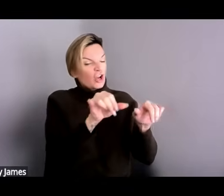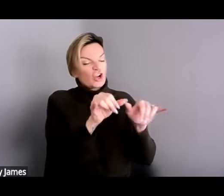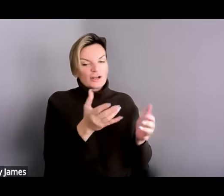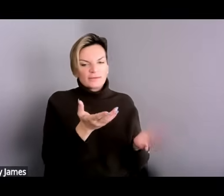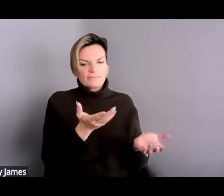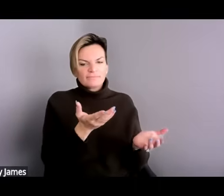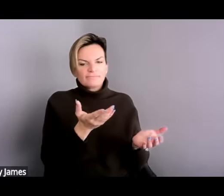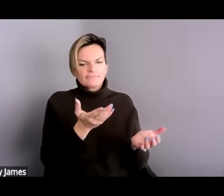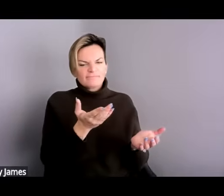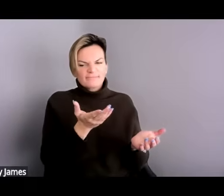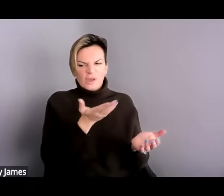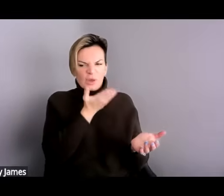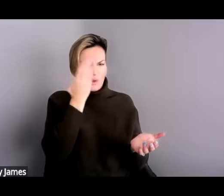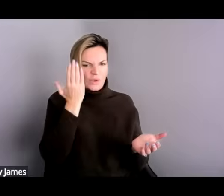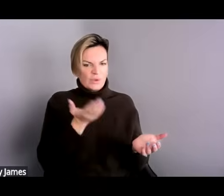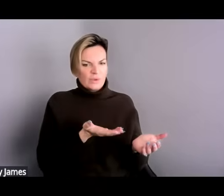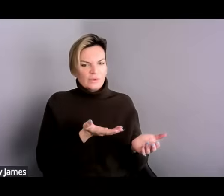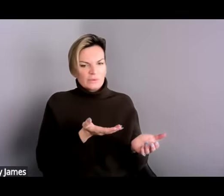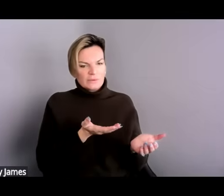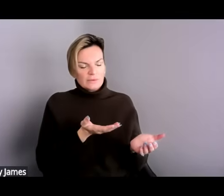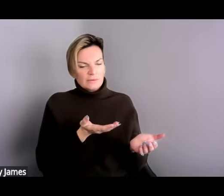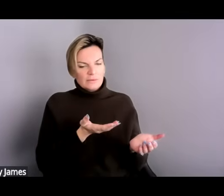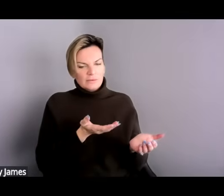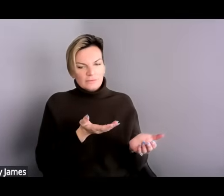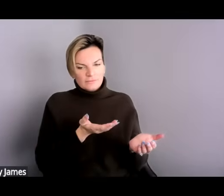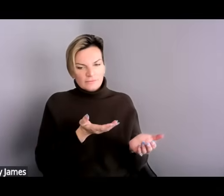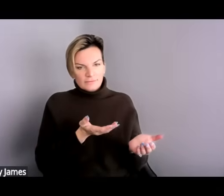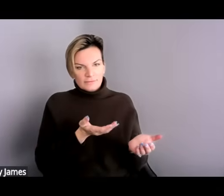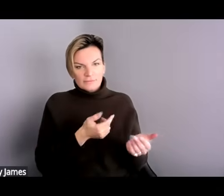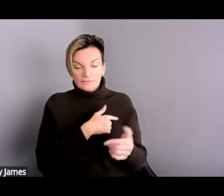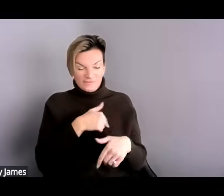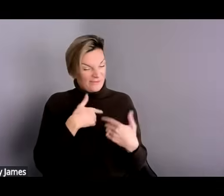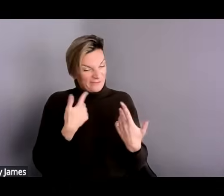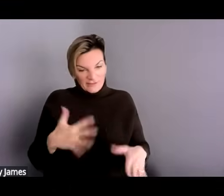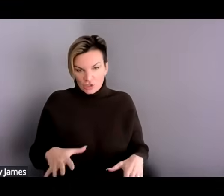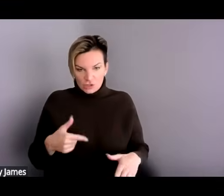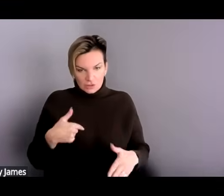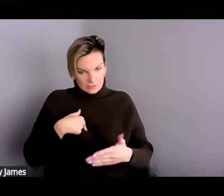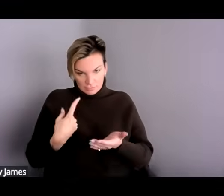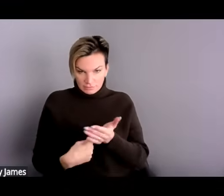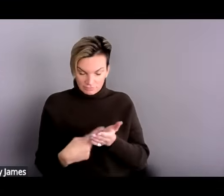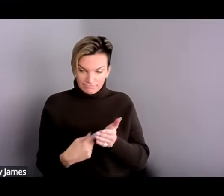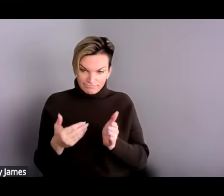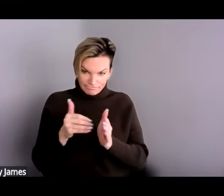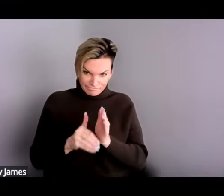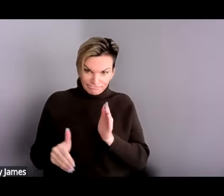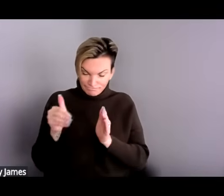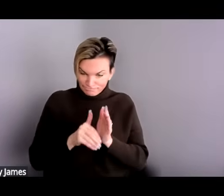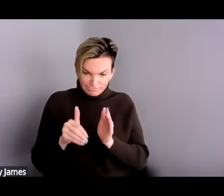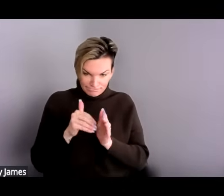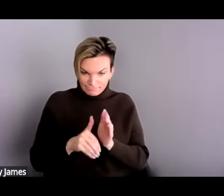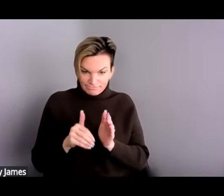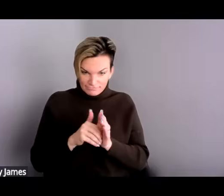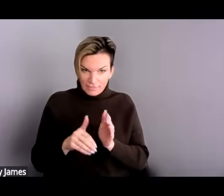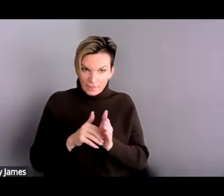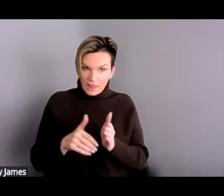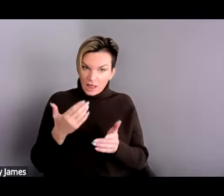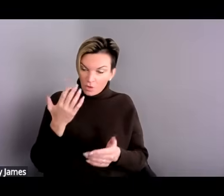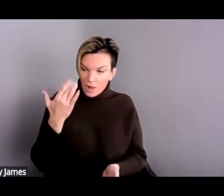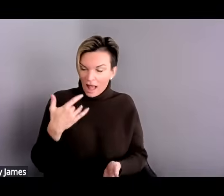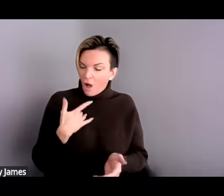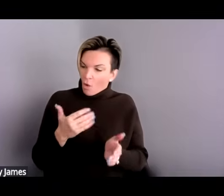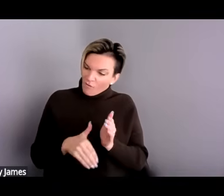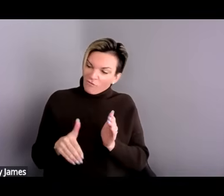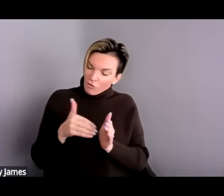And that's what I think this board has, we've had this conversation several times. That's where I keep coming back to the fact, are we